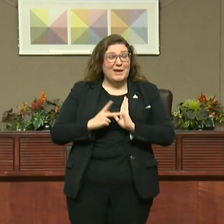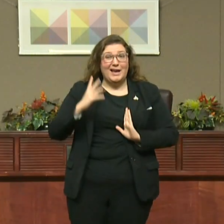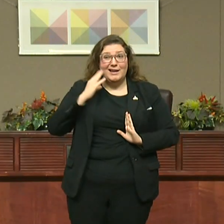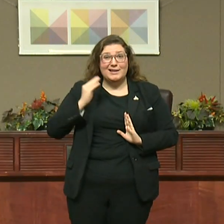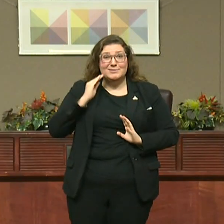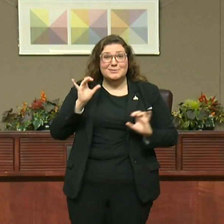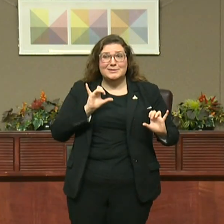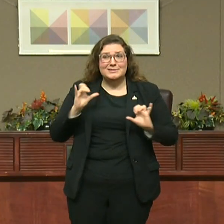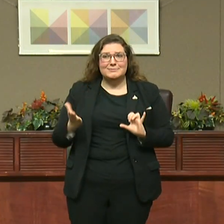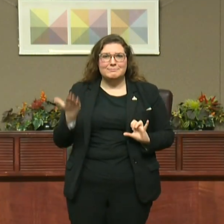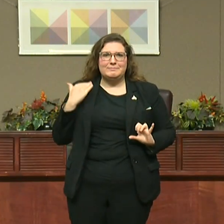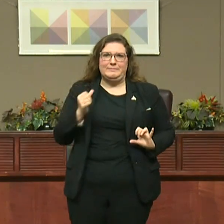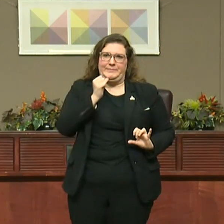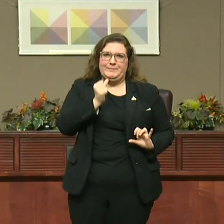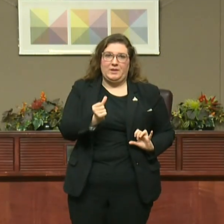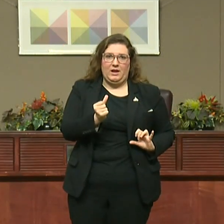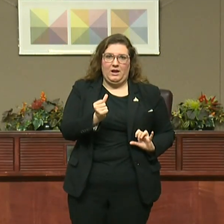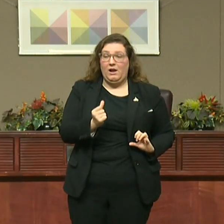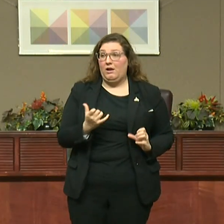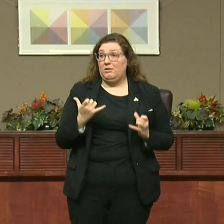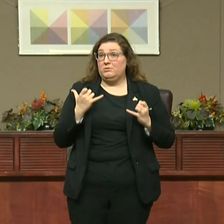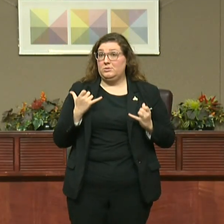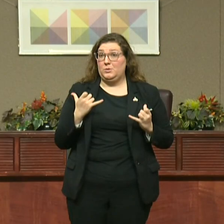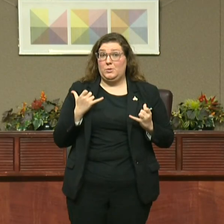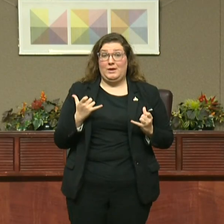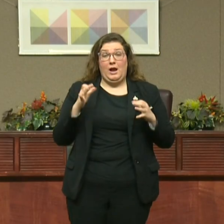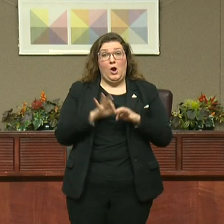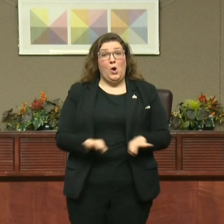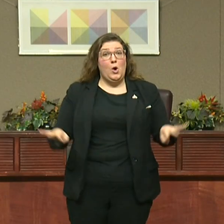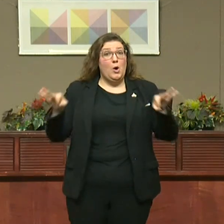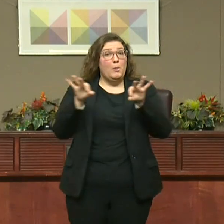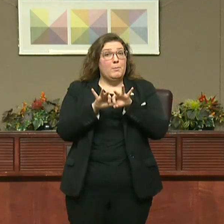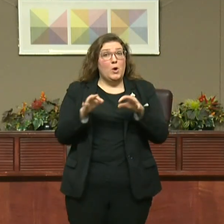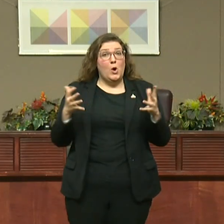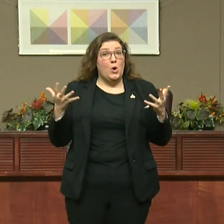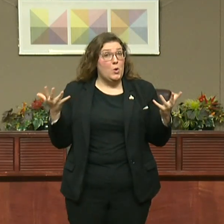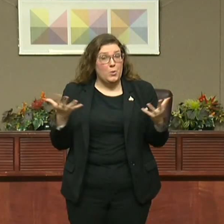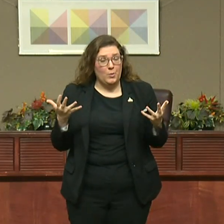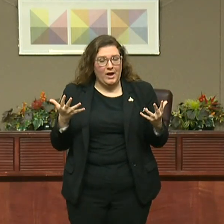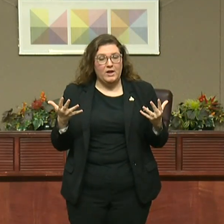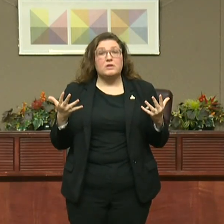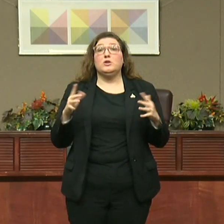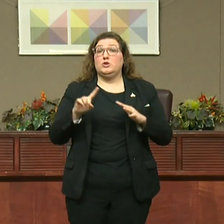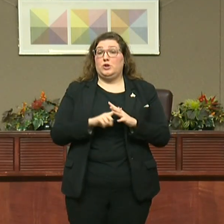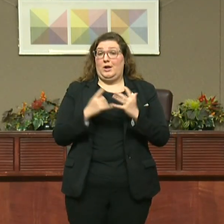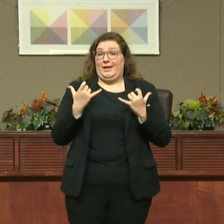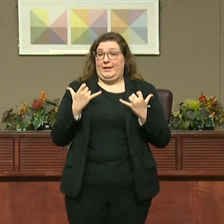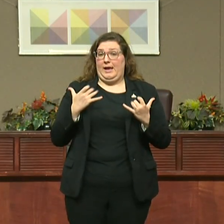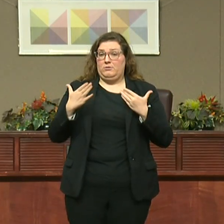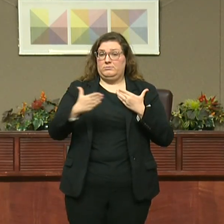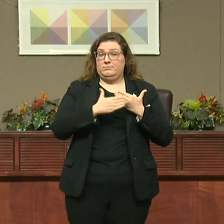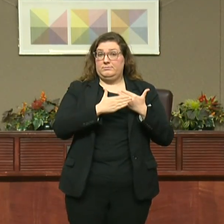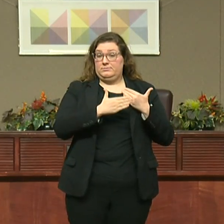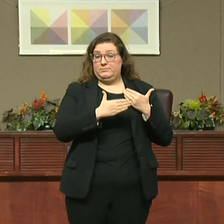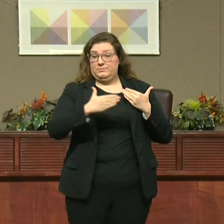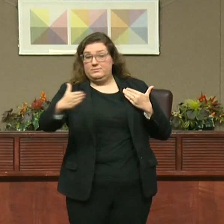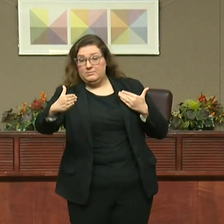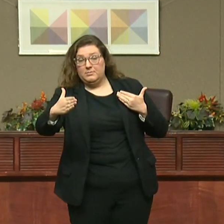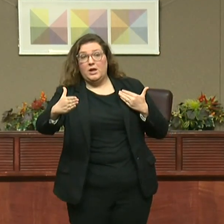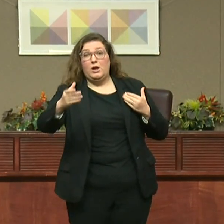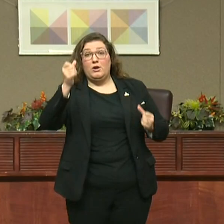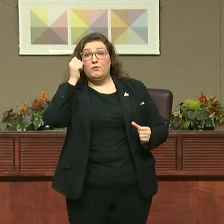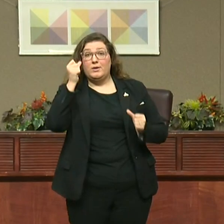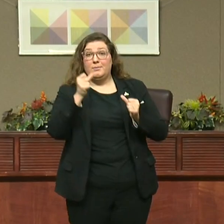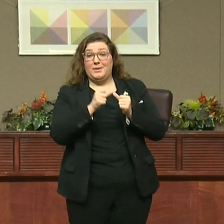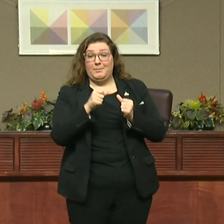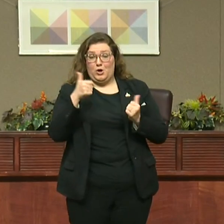important that going forward, we not forget that we are living in a